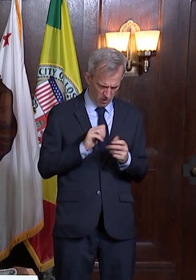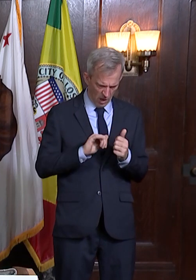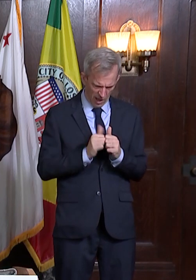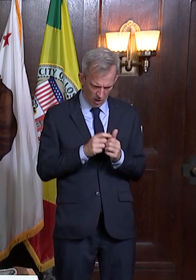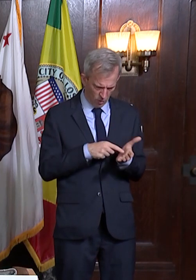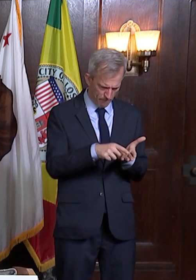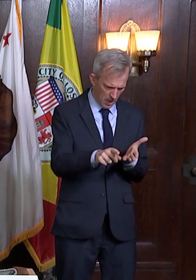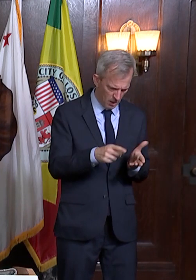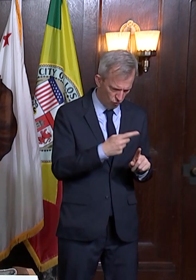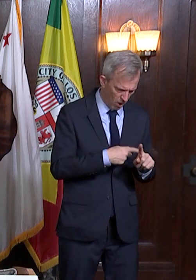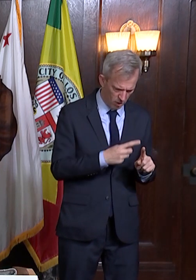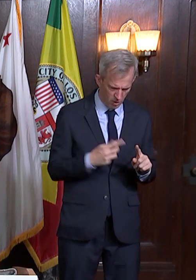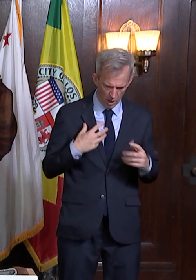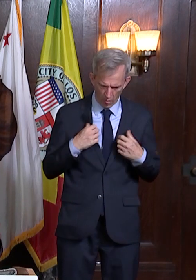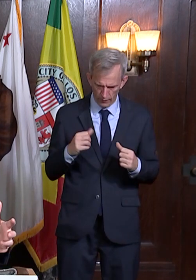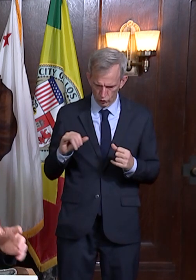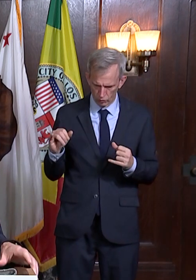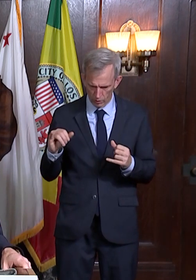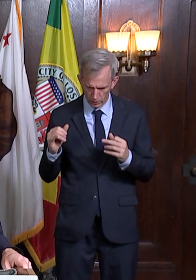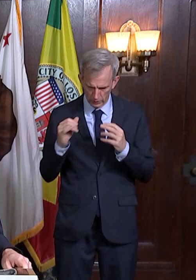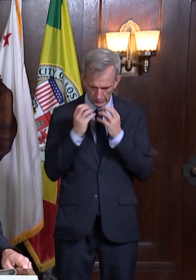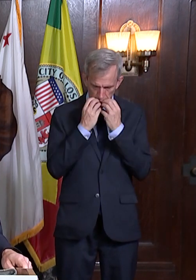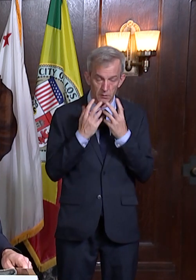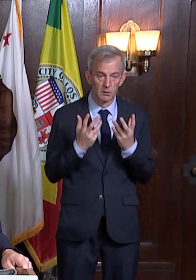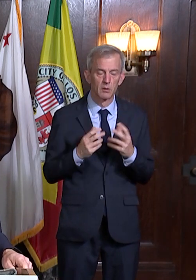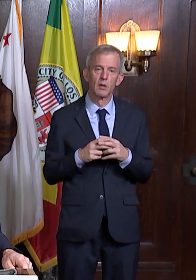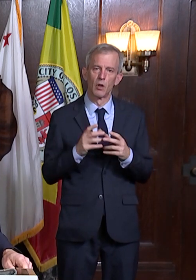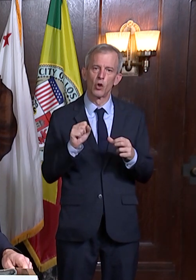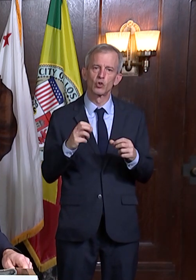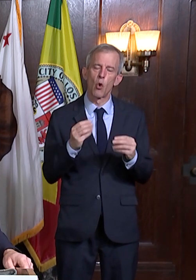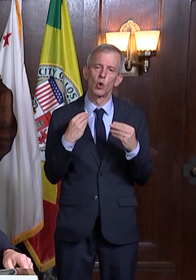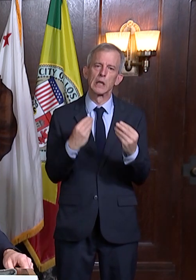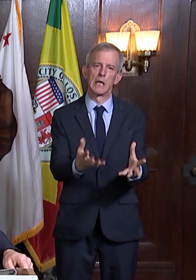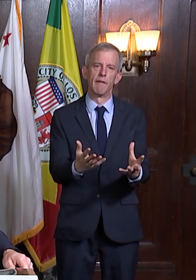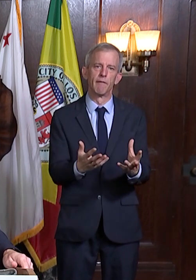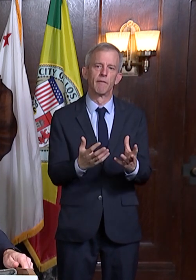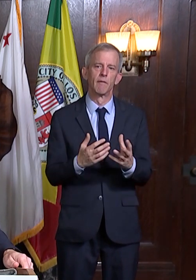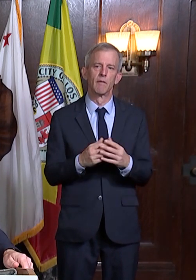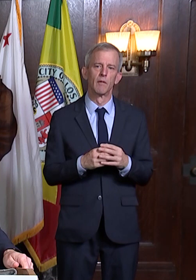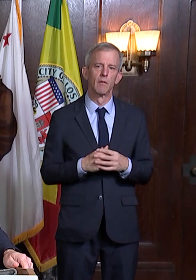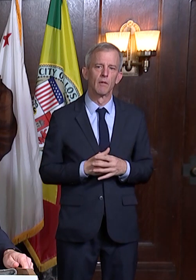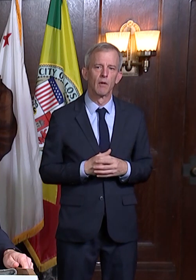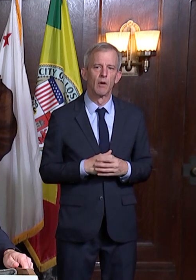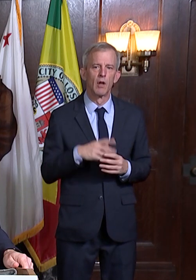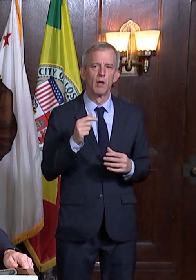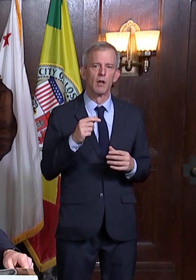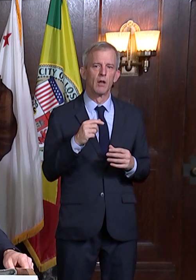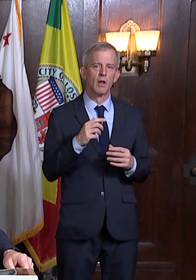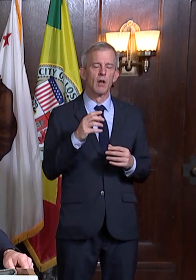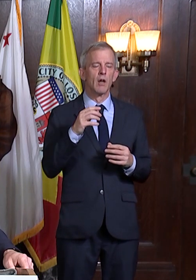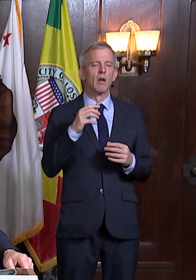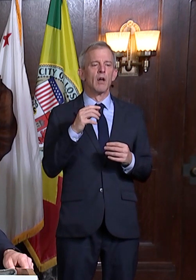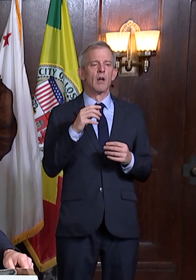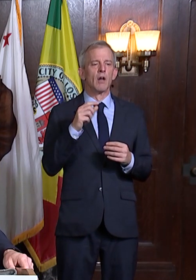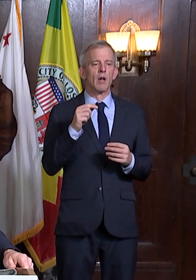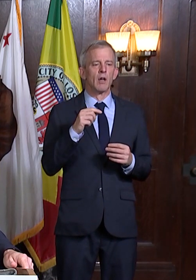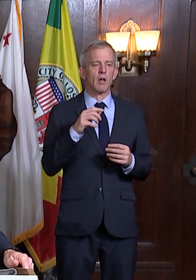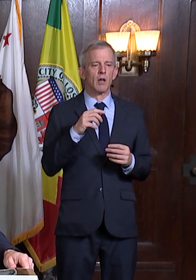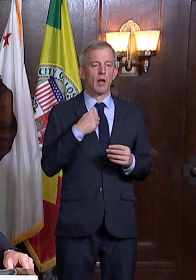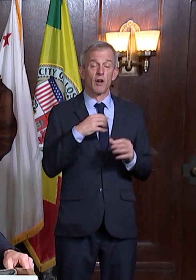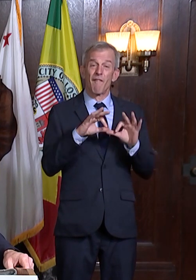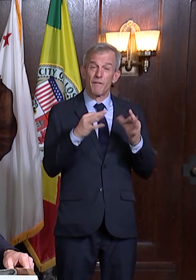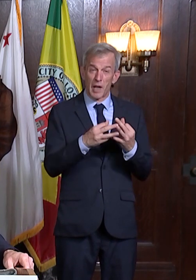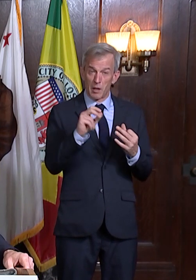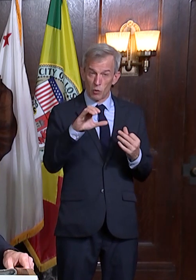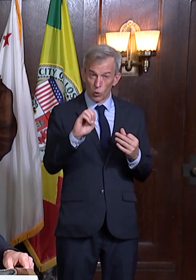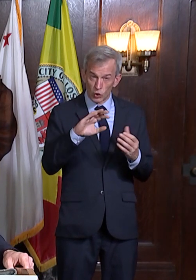their health insurance. And so Given, which is a partnership with the Mayor's Fund of Los Angeles and our Family Source Centers for our most